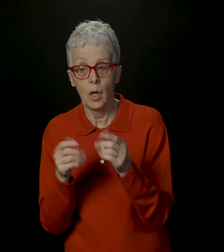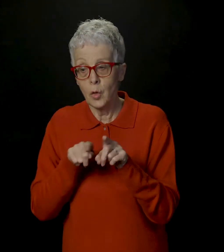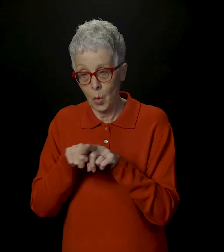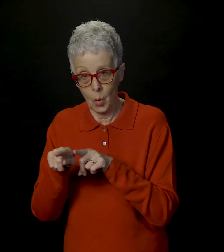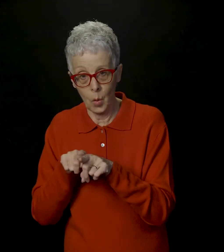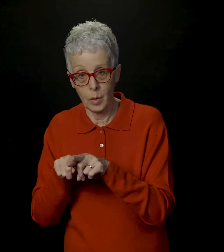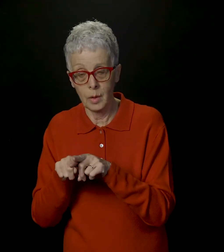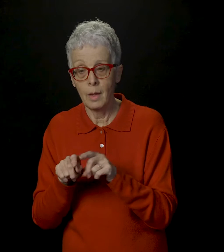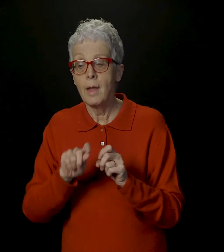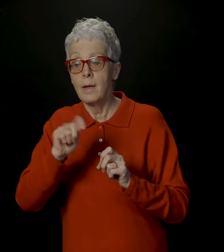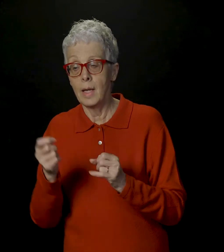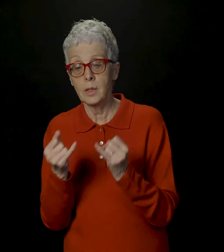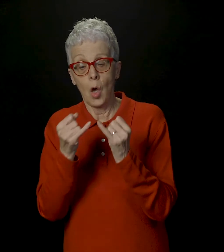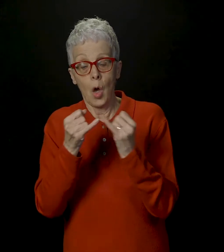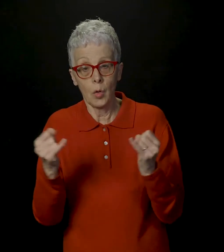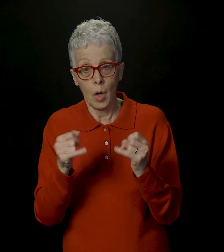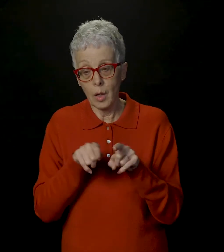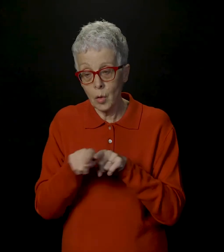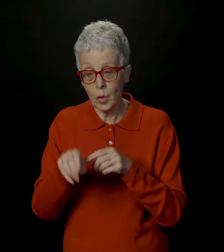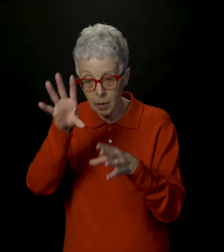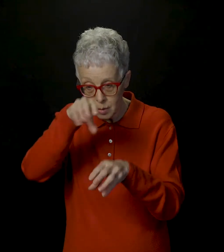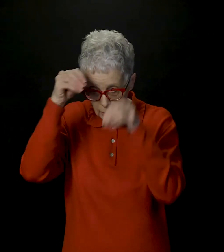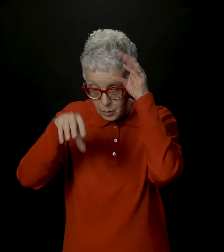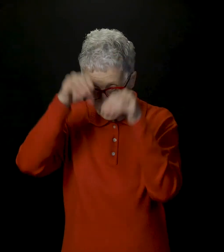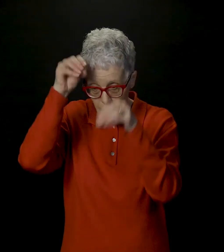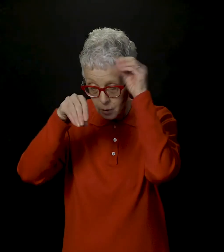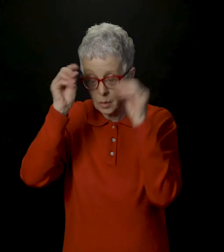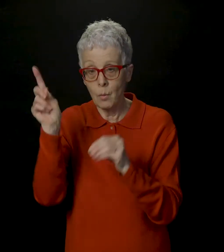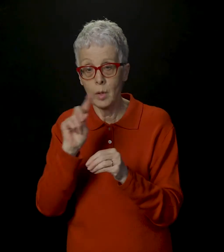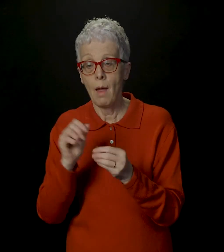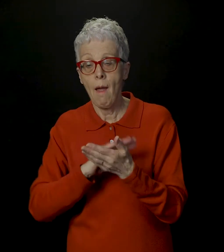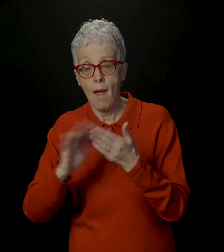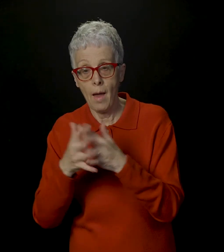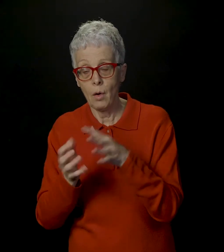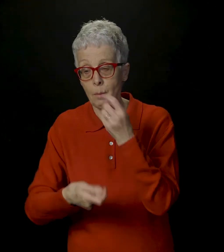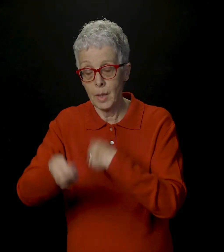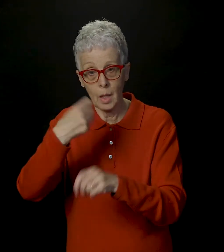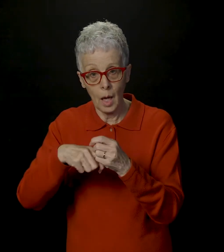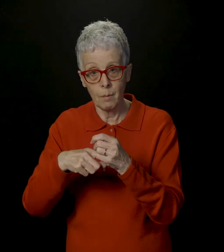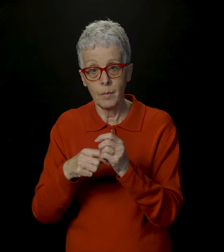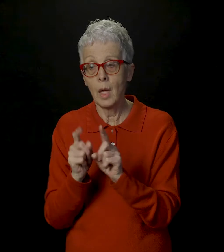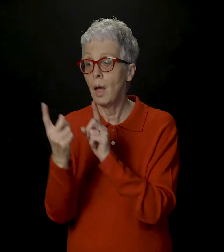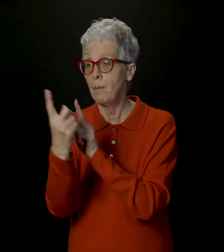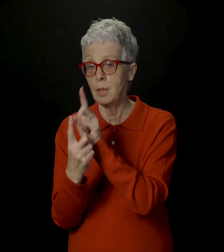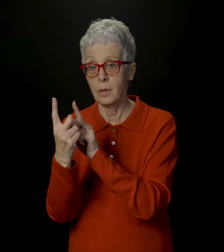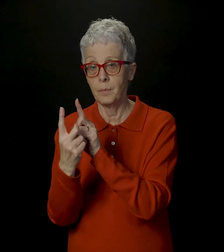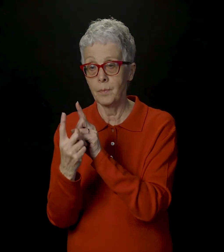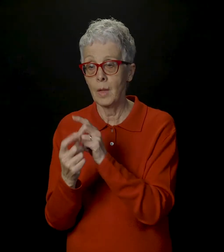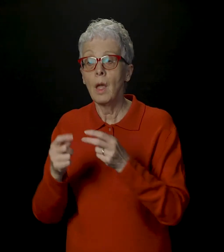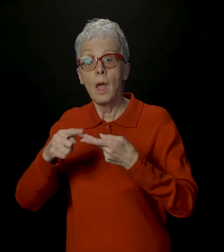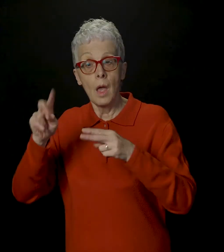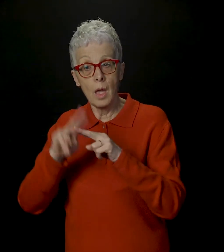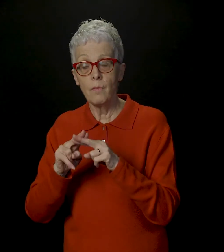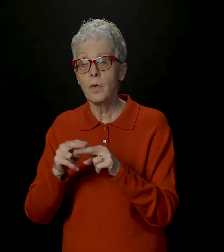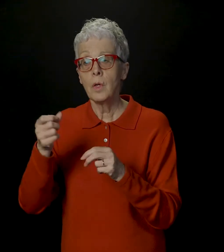A little bit online So it's not huge But it is very thorough So that's what you do To become a coach Now if you enter Into the training It